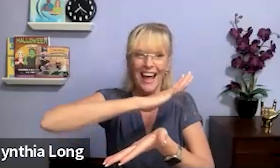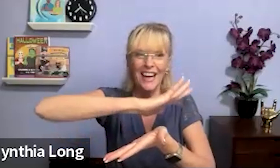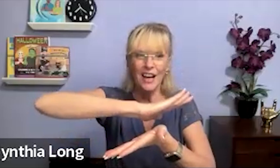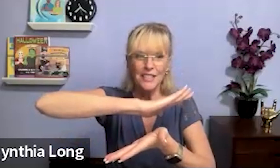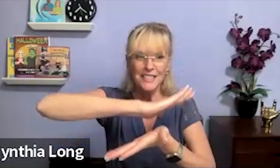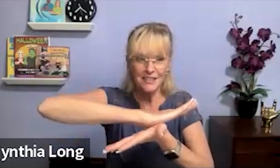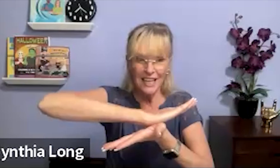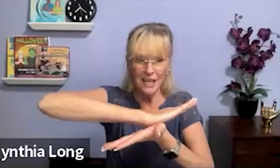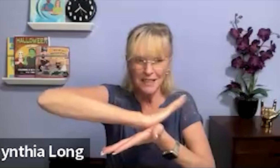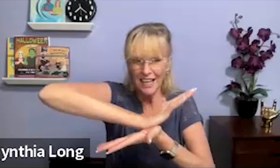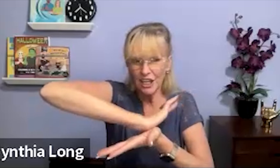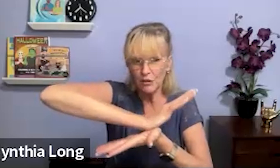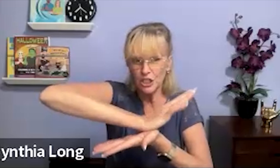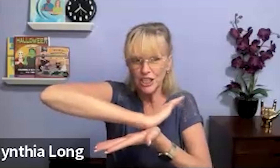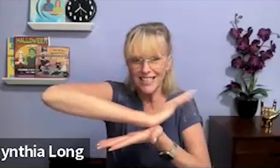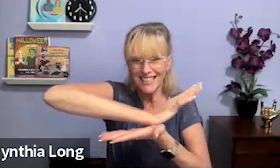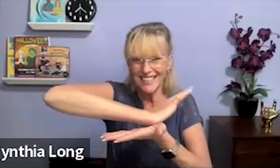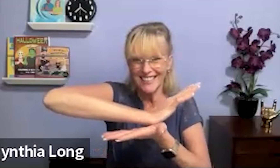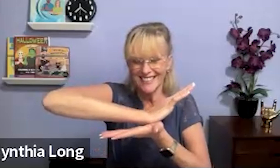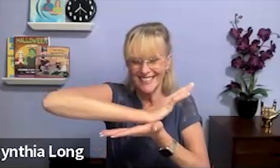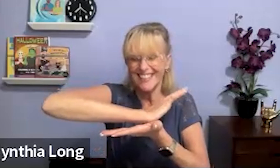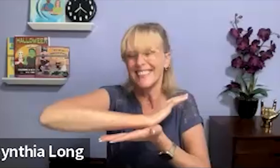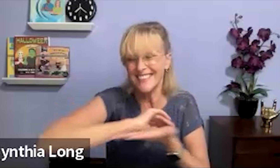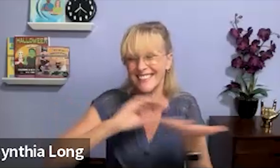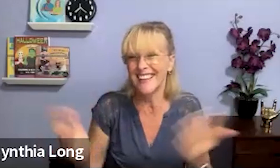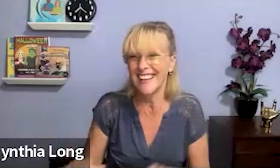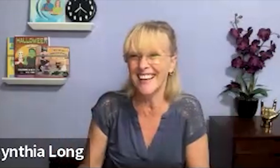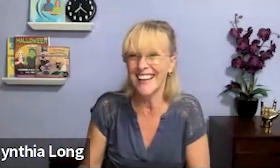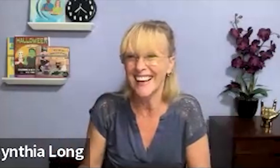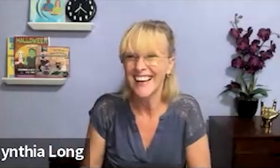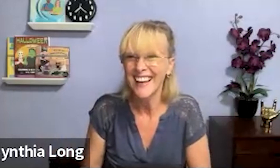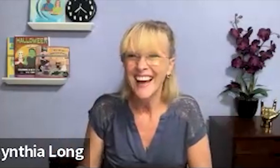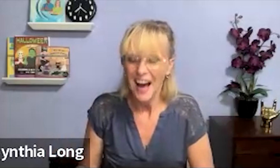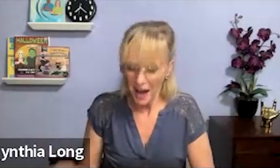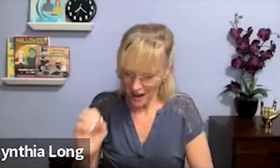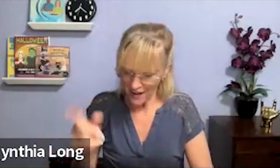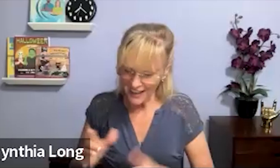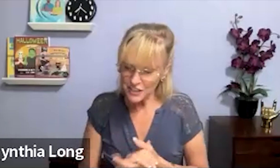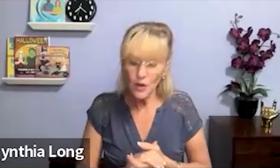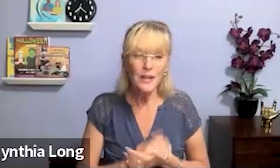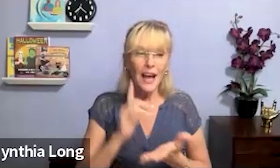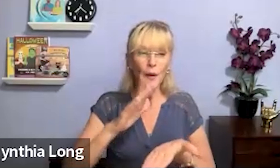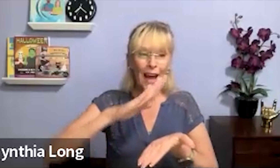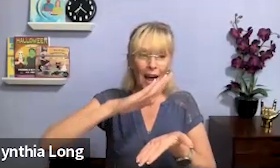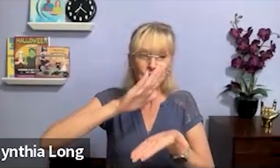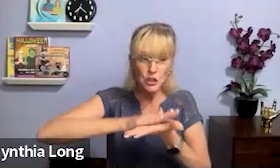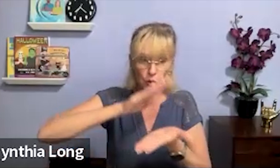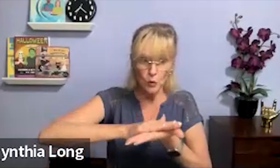And now keep it and go cheese. Yes. All right, so now we have